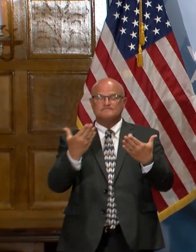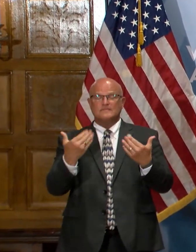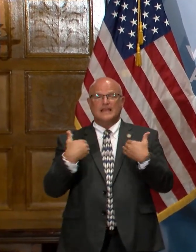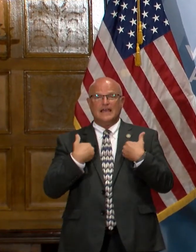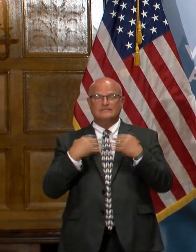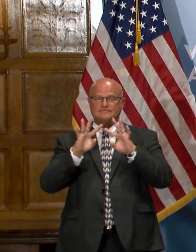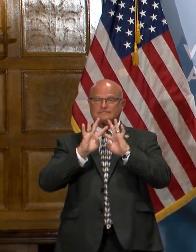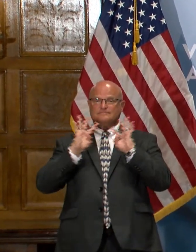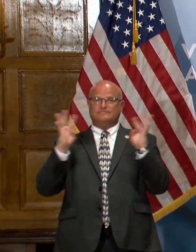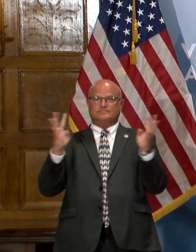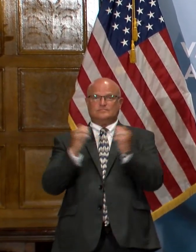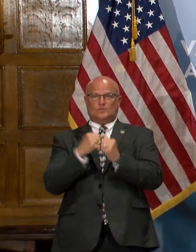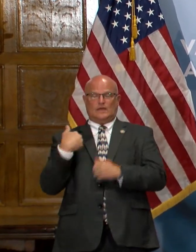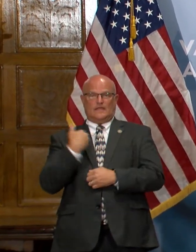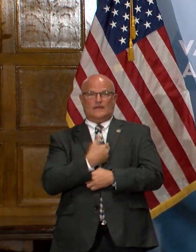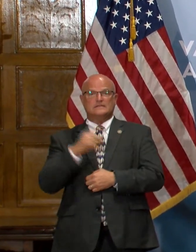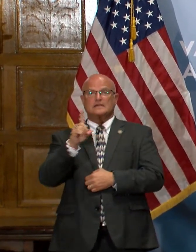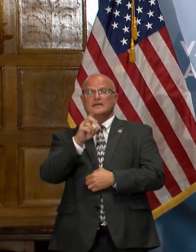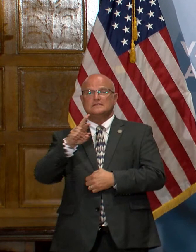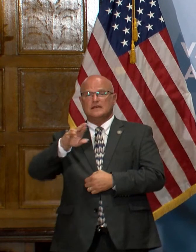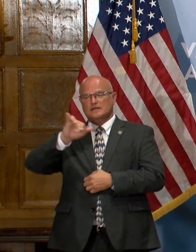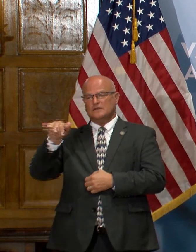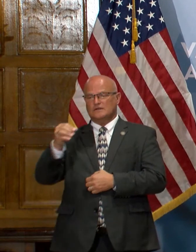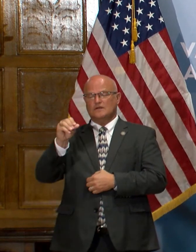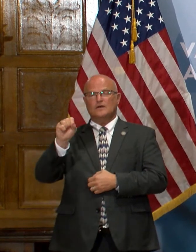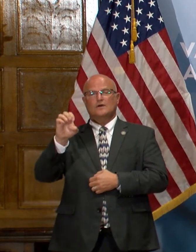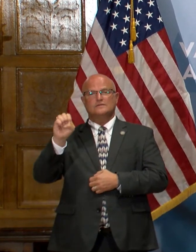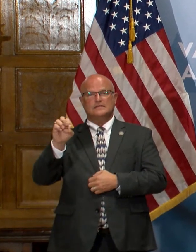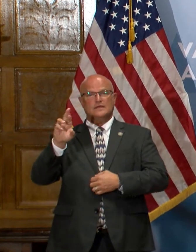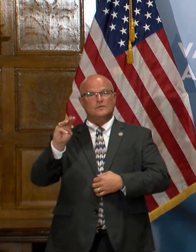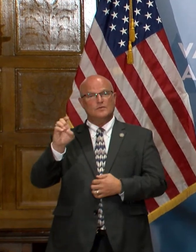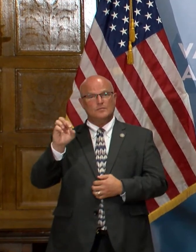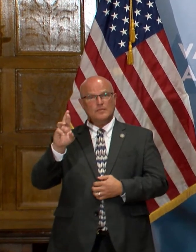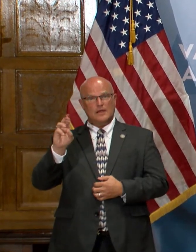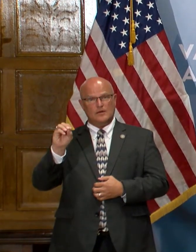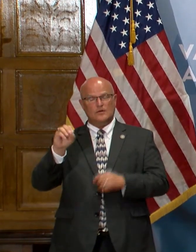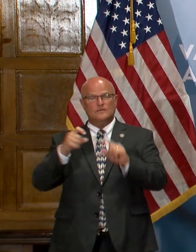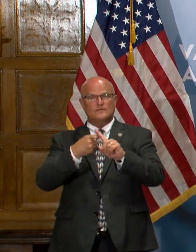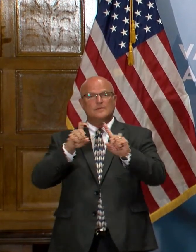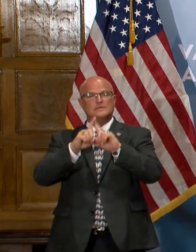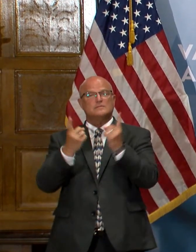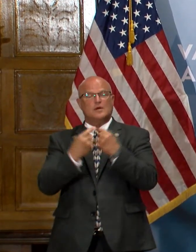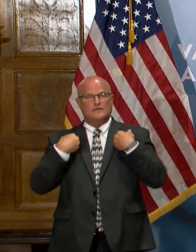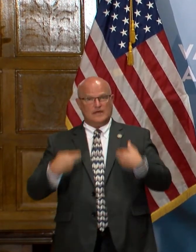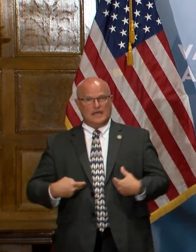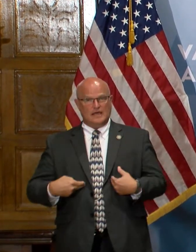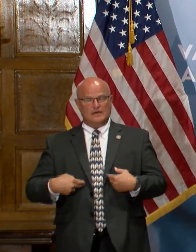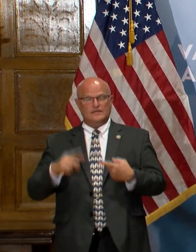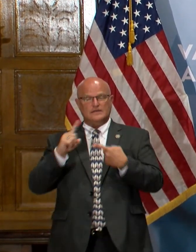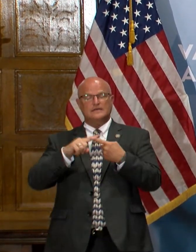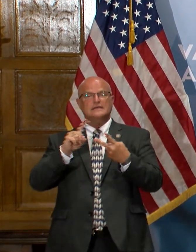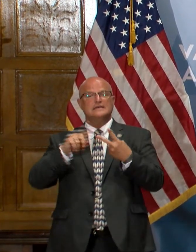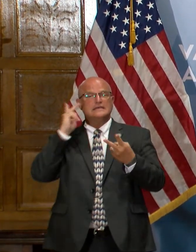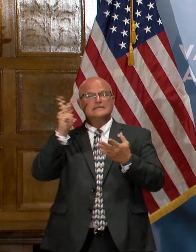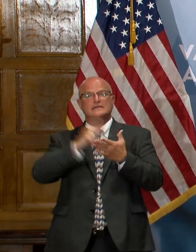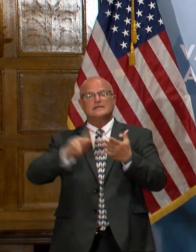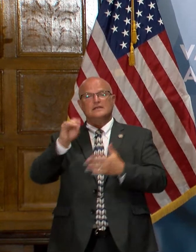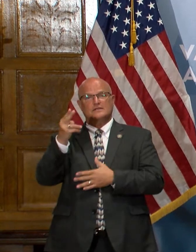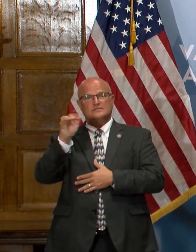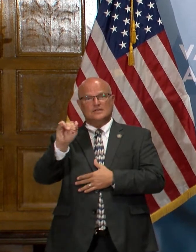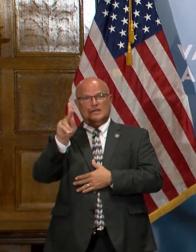by, of course, Dr. Jose Romero of the Department of Health. We have Secretary Johnny Key of the